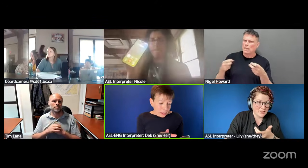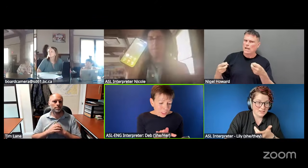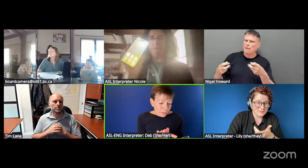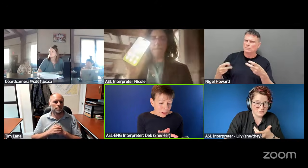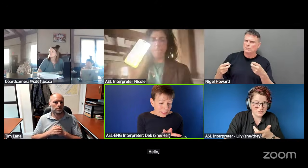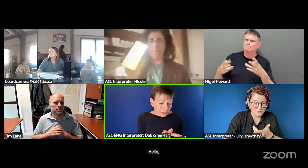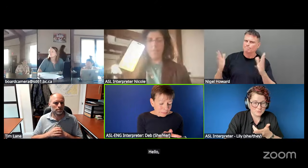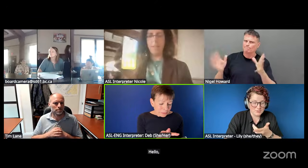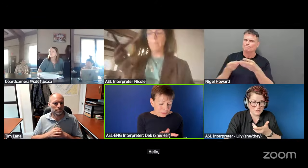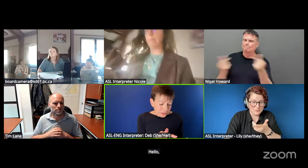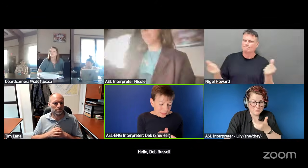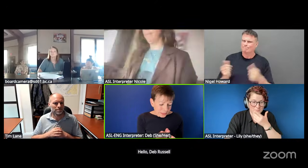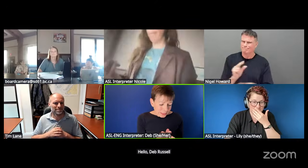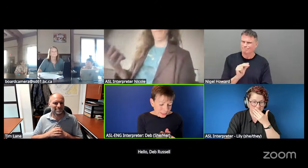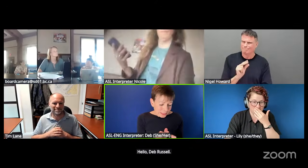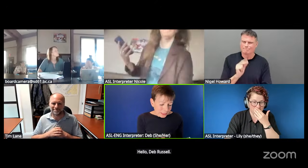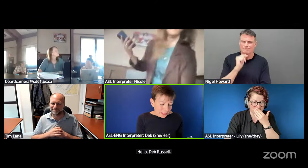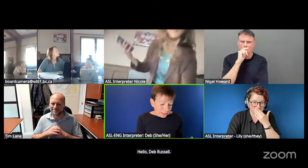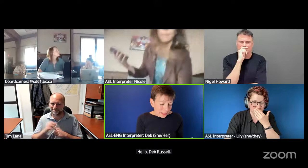Hello, Deb Russell.